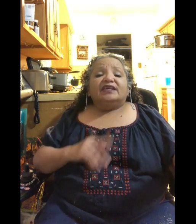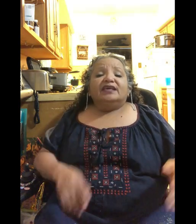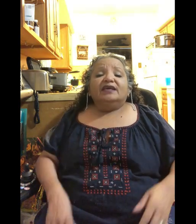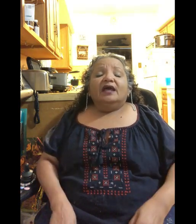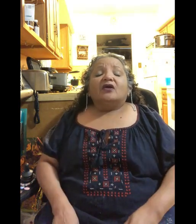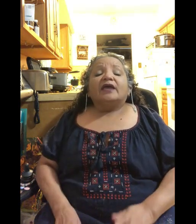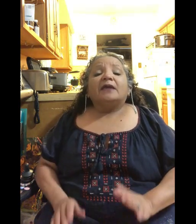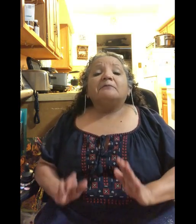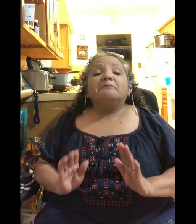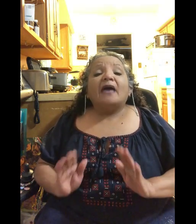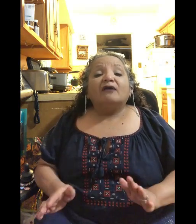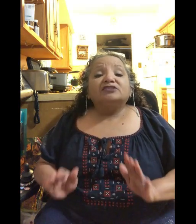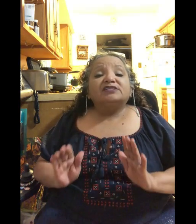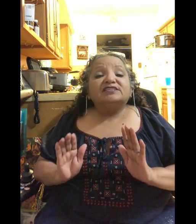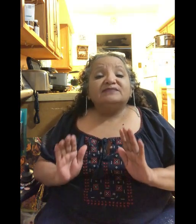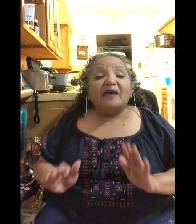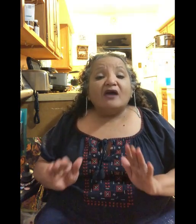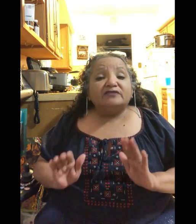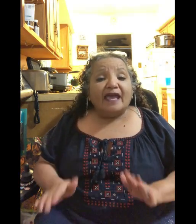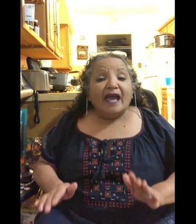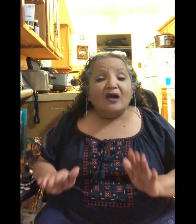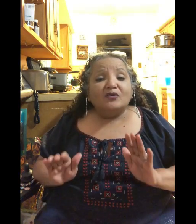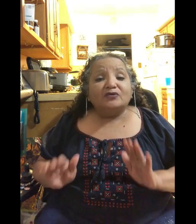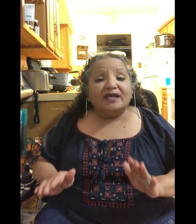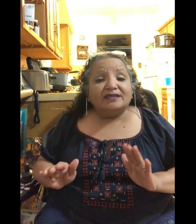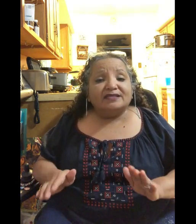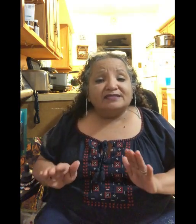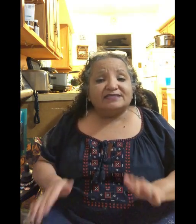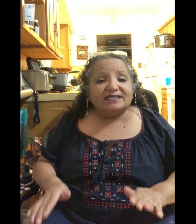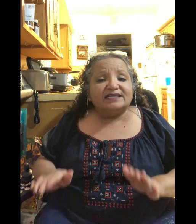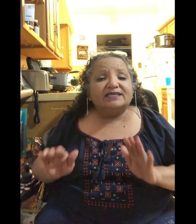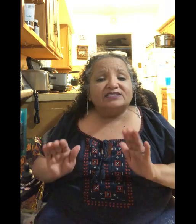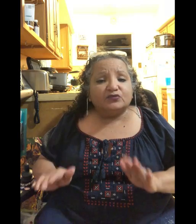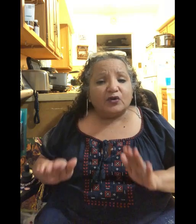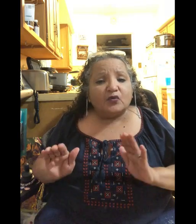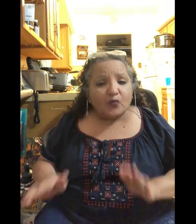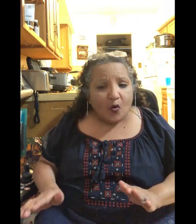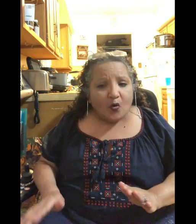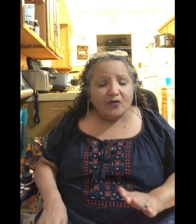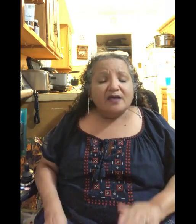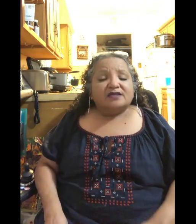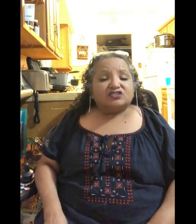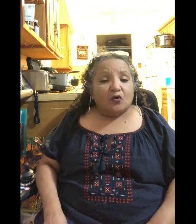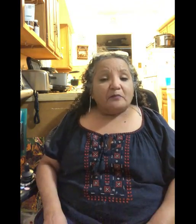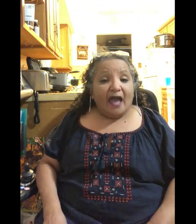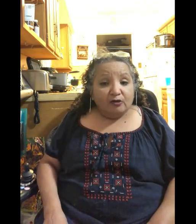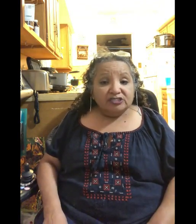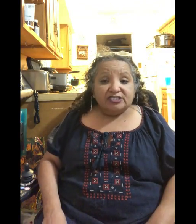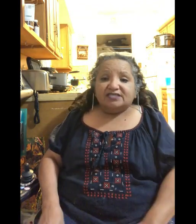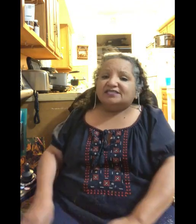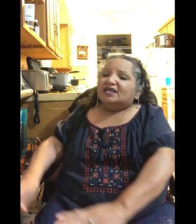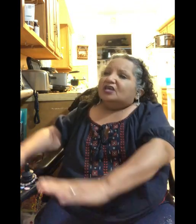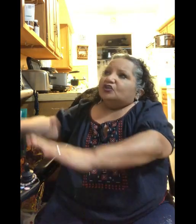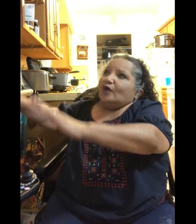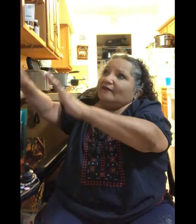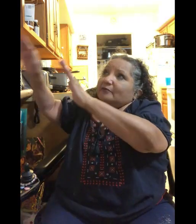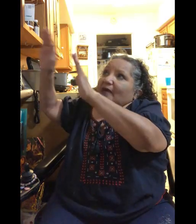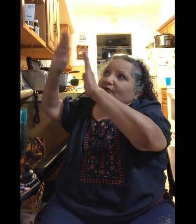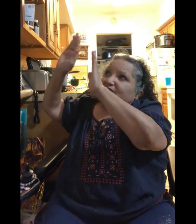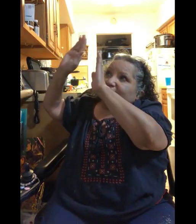King. Okay, mountains bow down and the seas will roar. So mountains, you have a mountain and you're